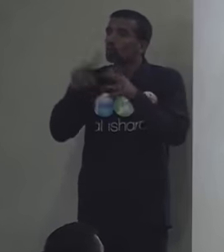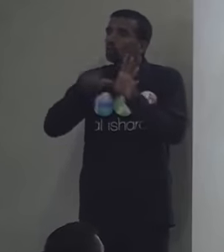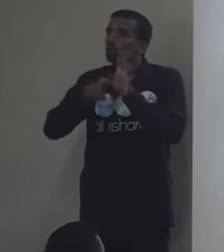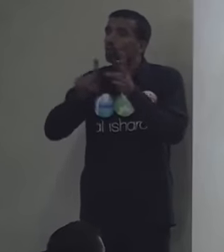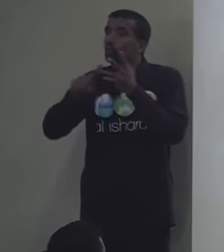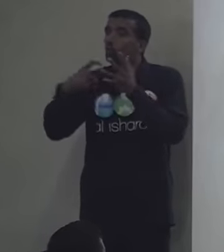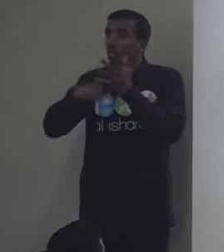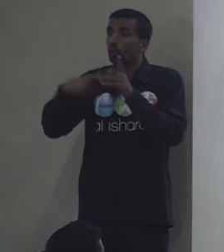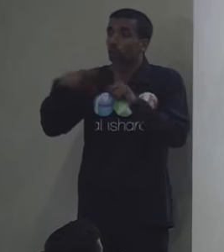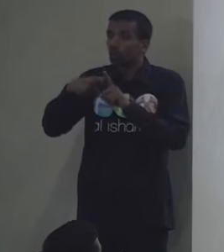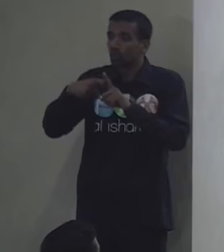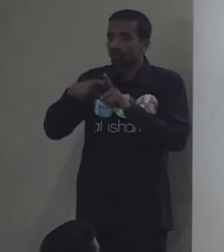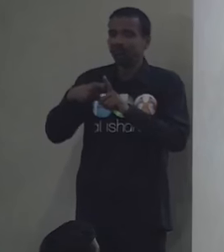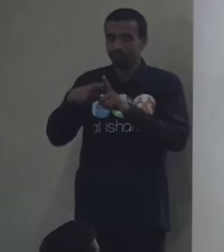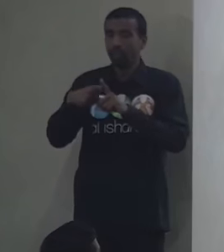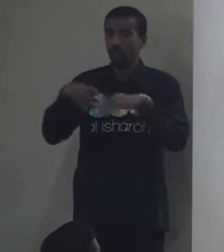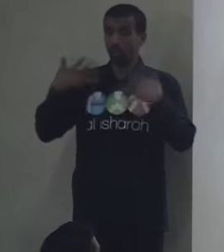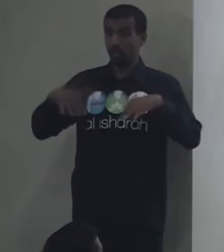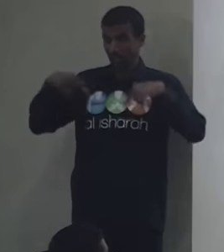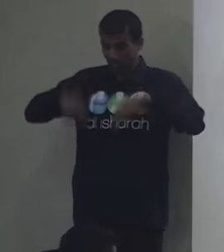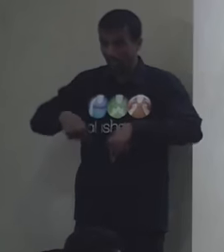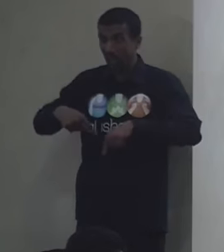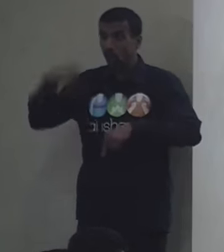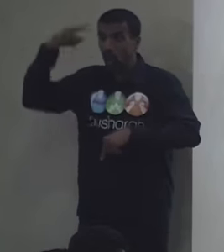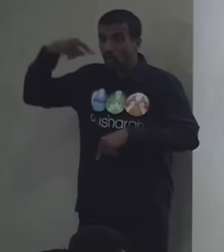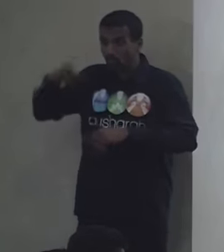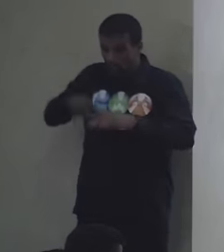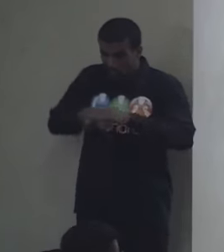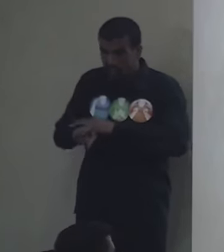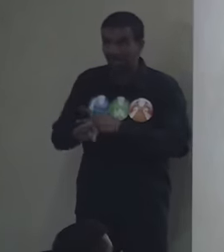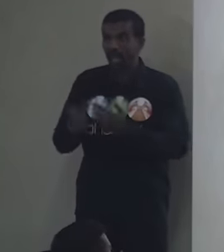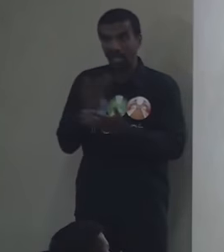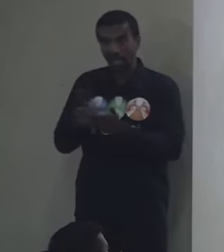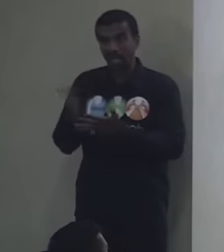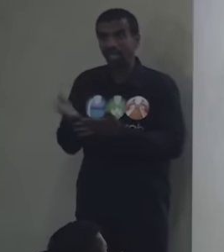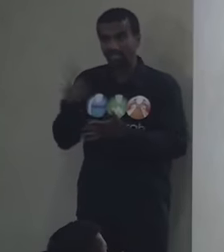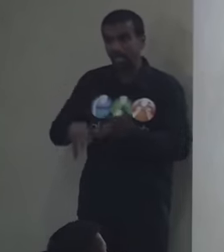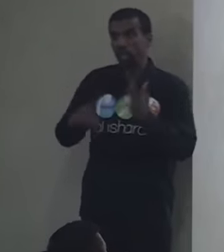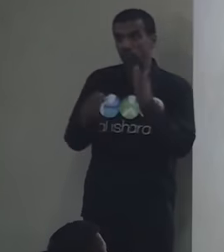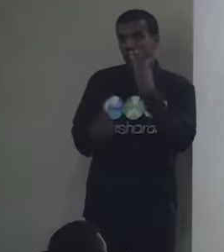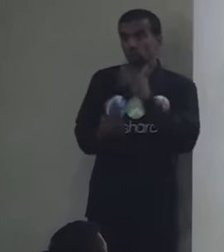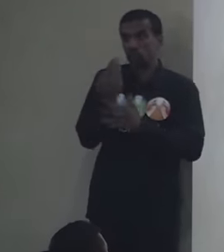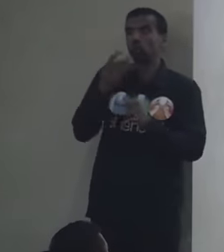you. But anyway, you know, in the subway, on the train, sometimes there's some guy just staring at you.